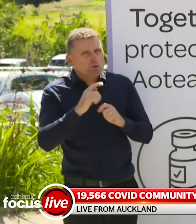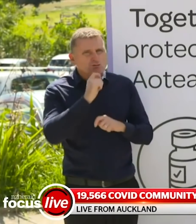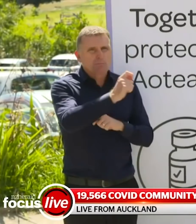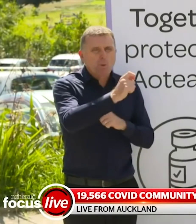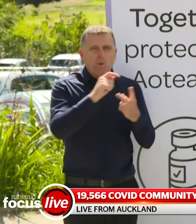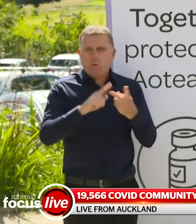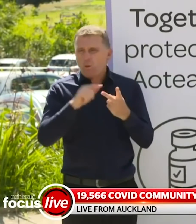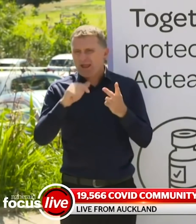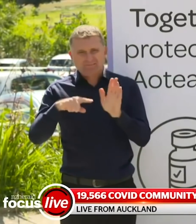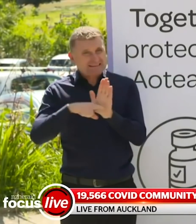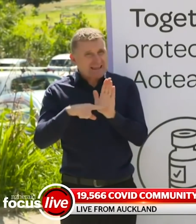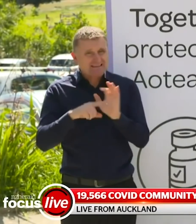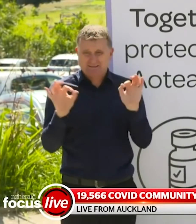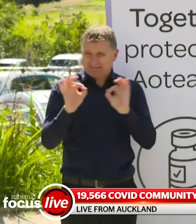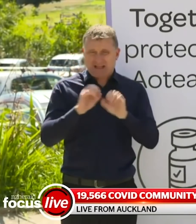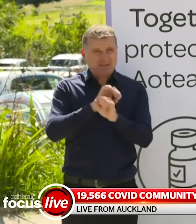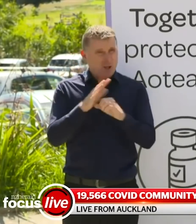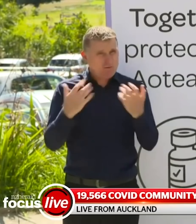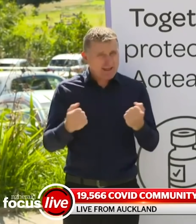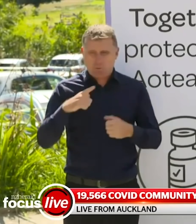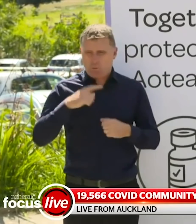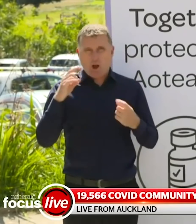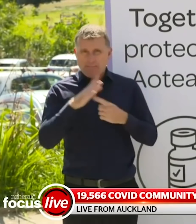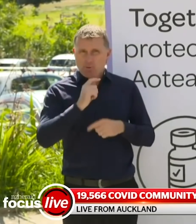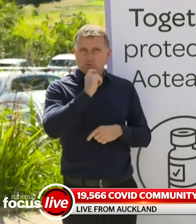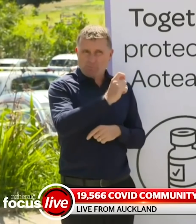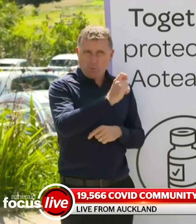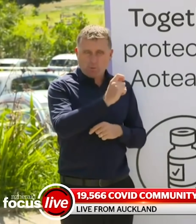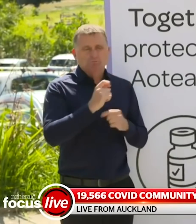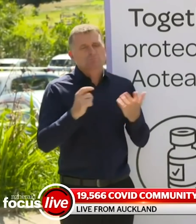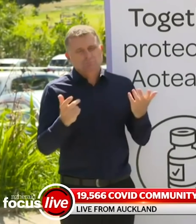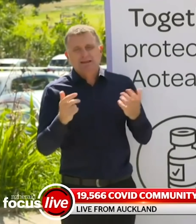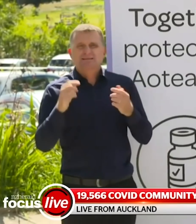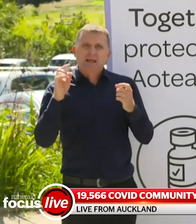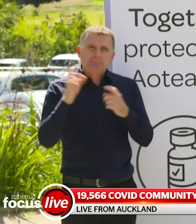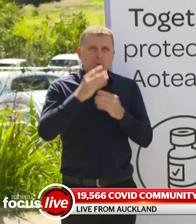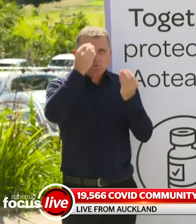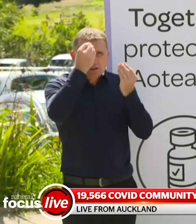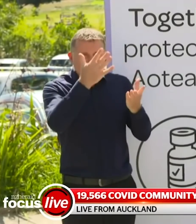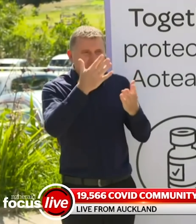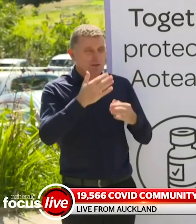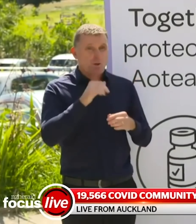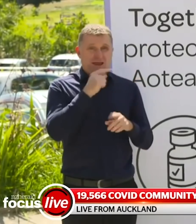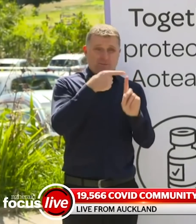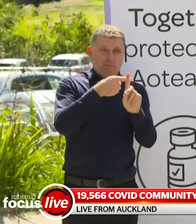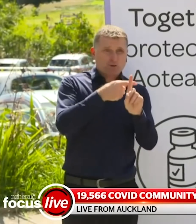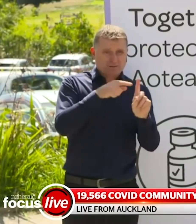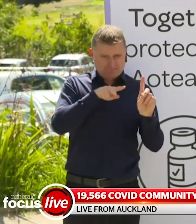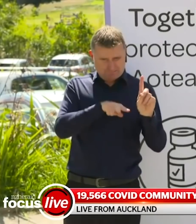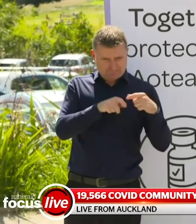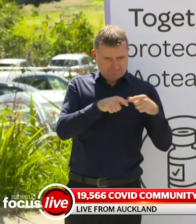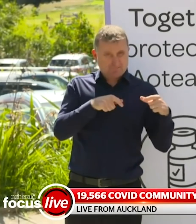can continue to ensure you get access to any support and care you might need, it's also important to let us know about your negative results. Put simply,